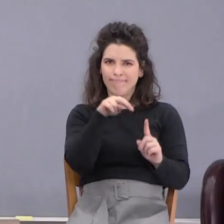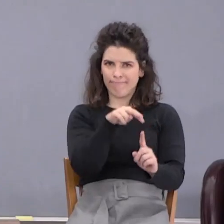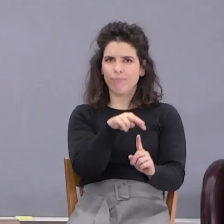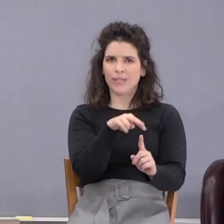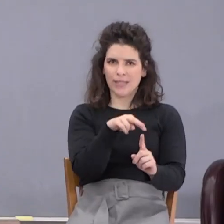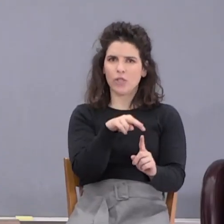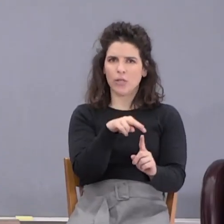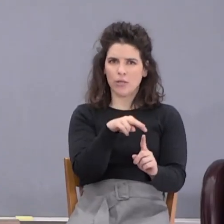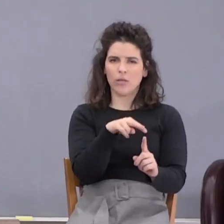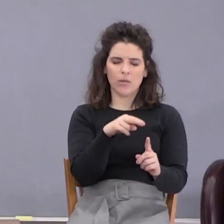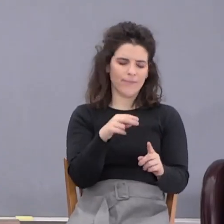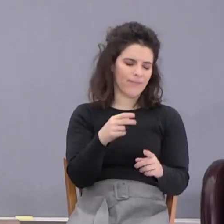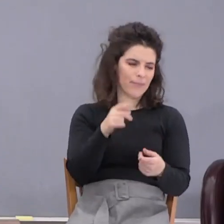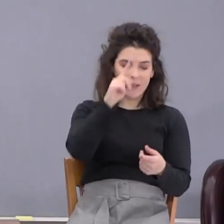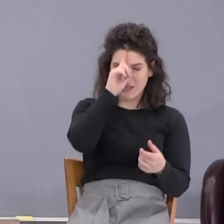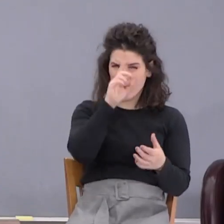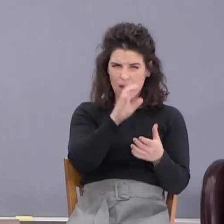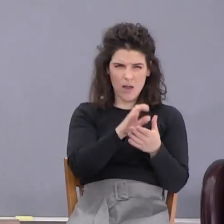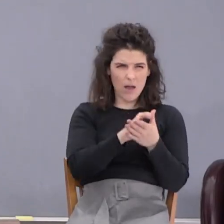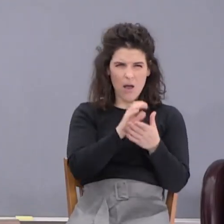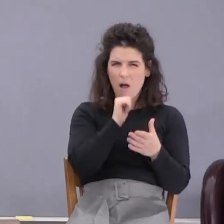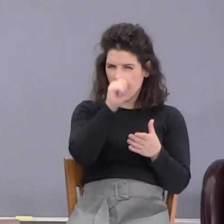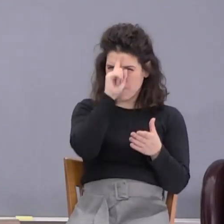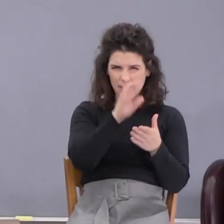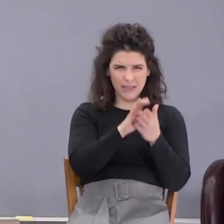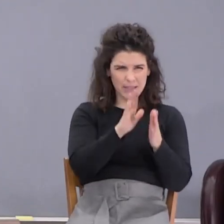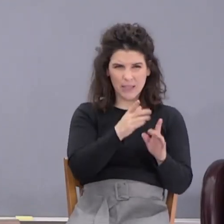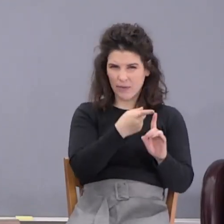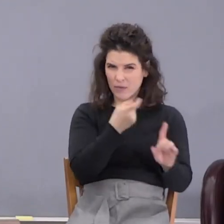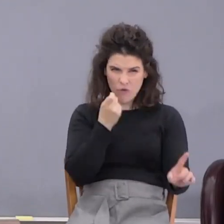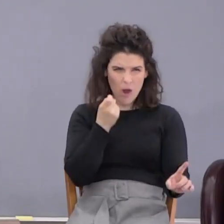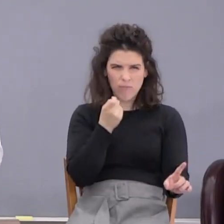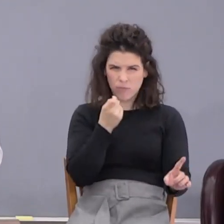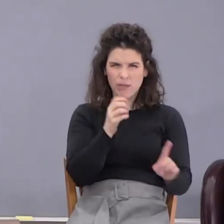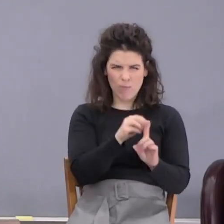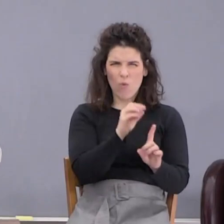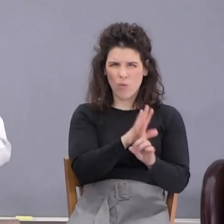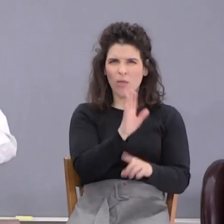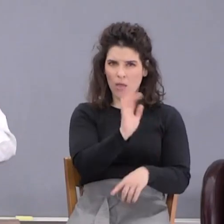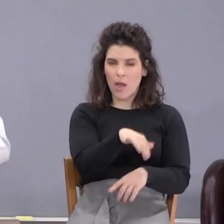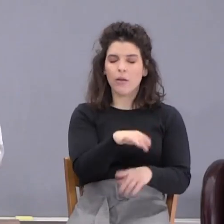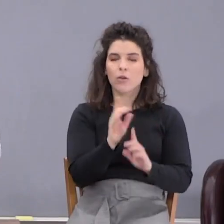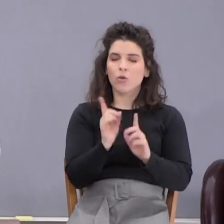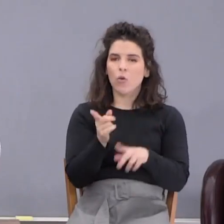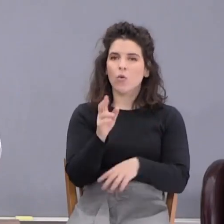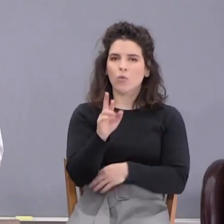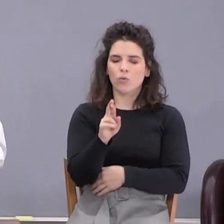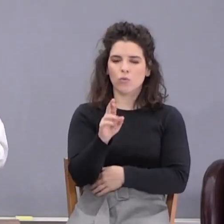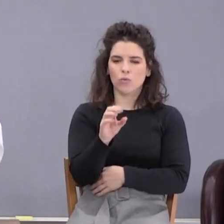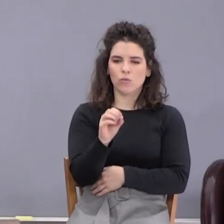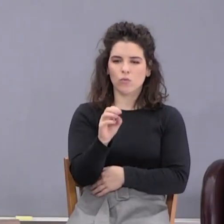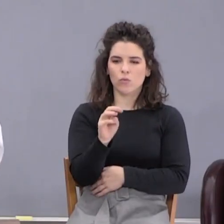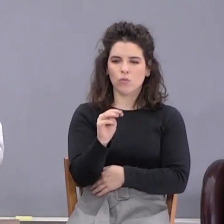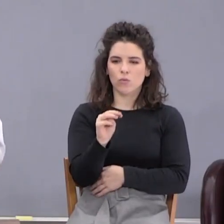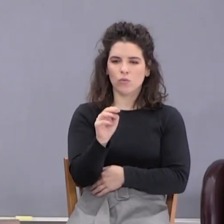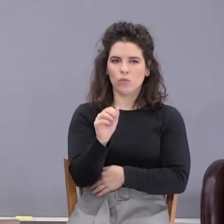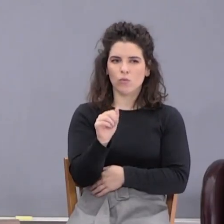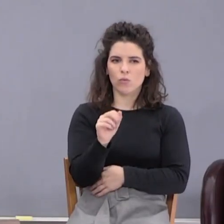this unbelief comes from. Go to Romans chapter 1. Notice there in Romans chapter